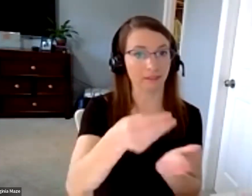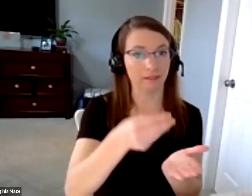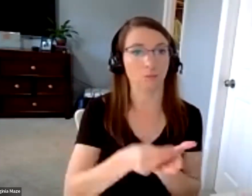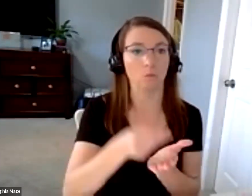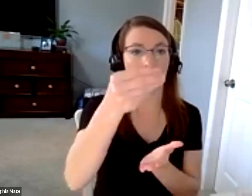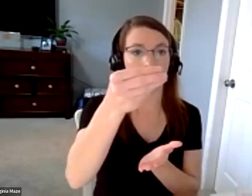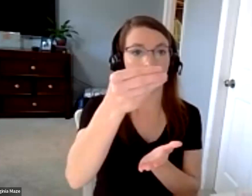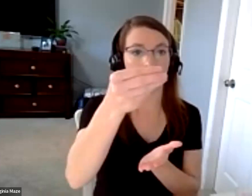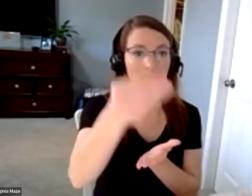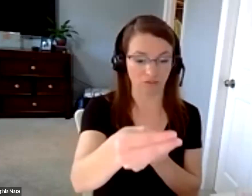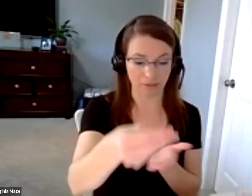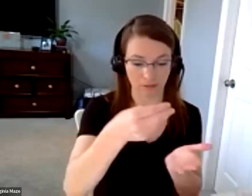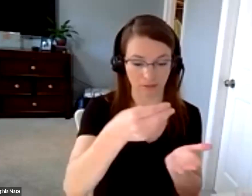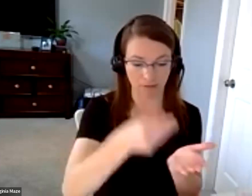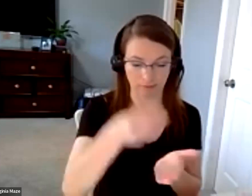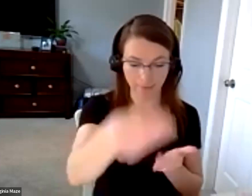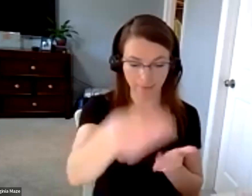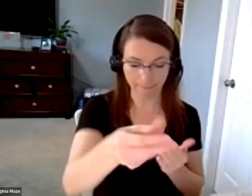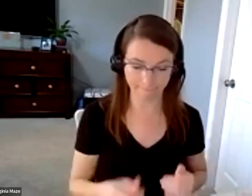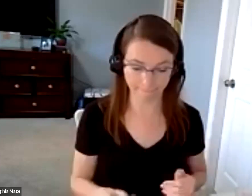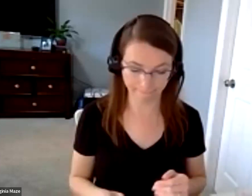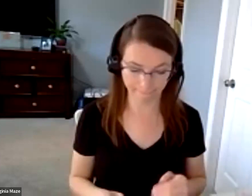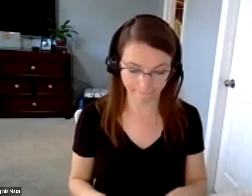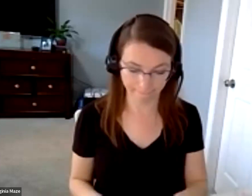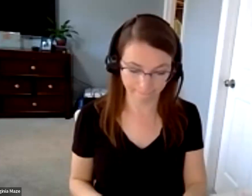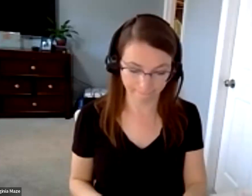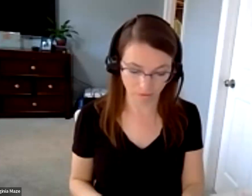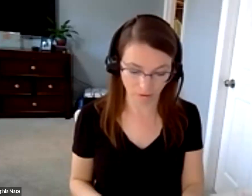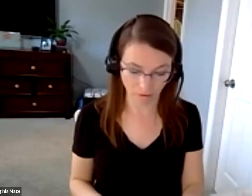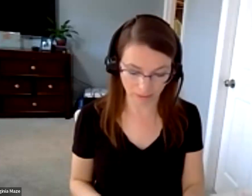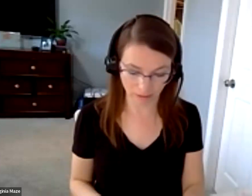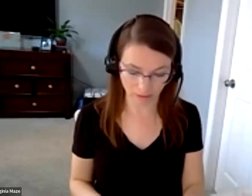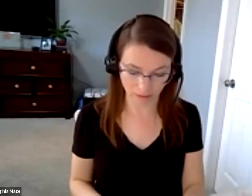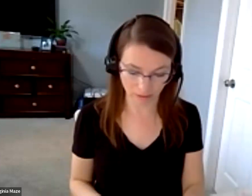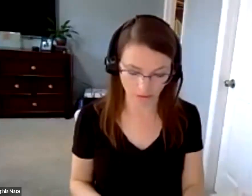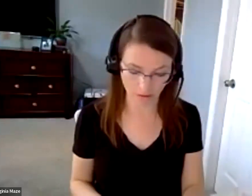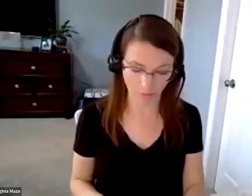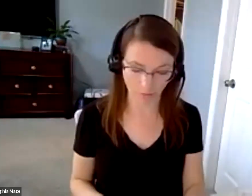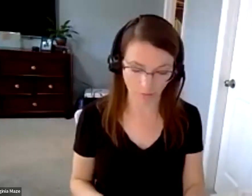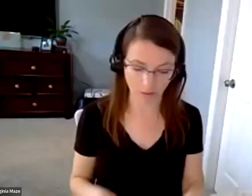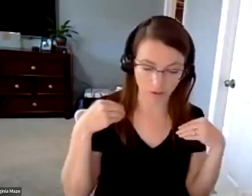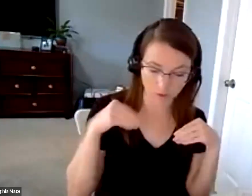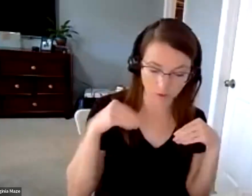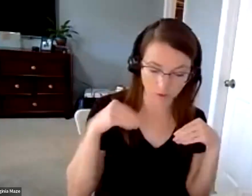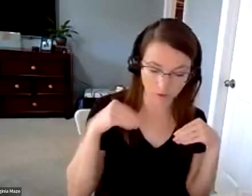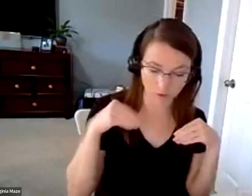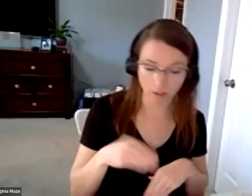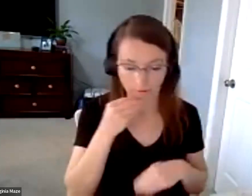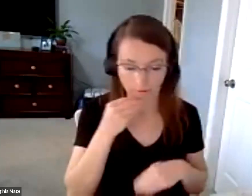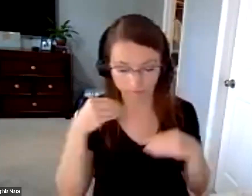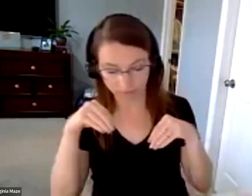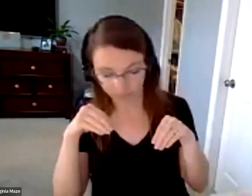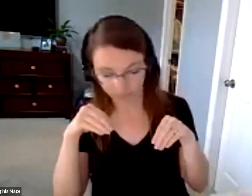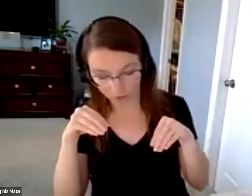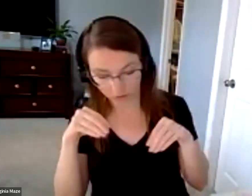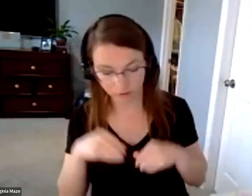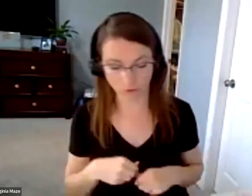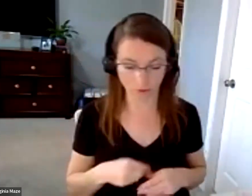verb is one big movement. Okay. All right. So we have store,